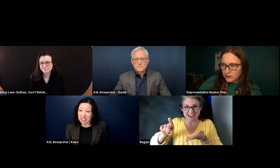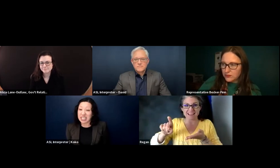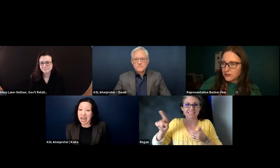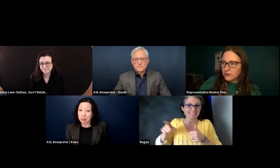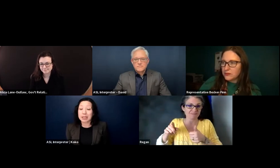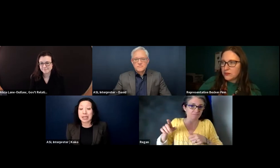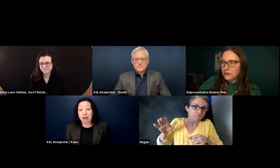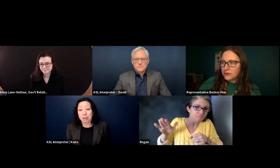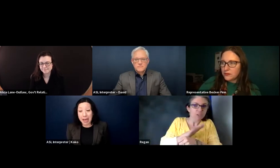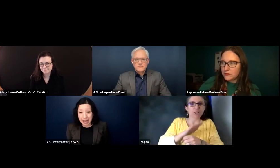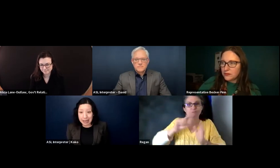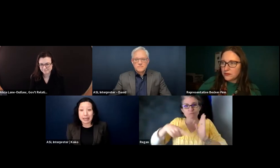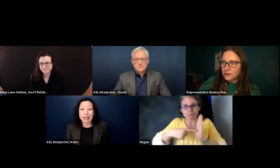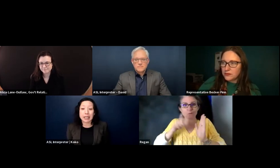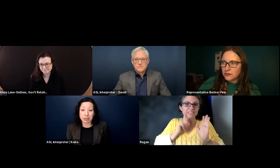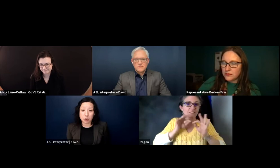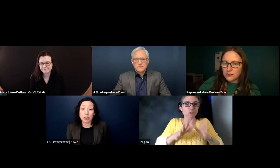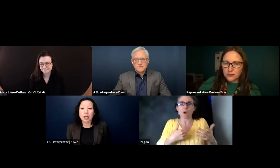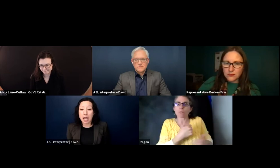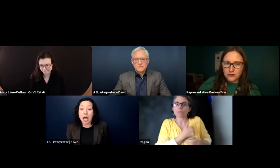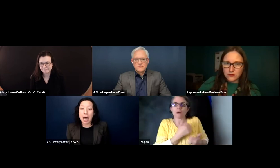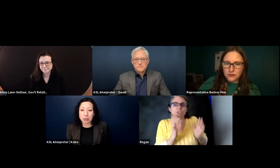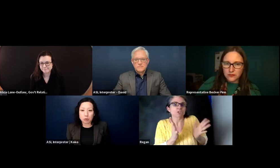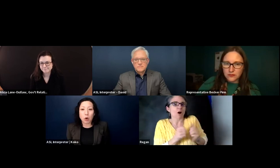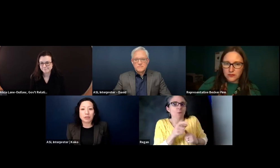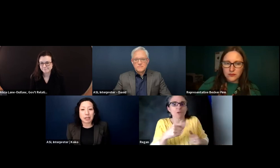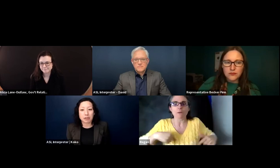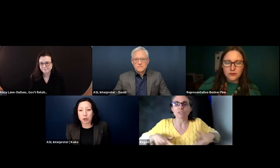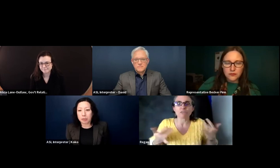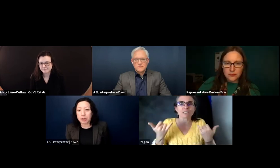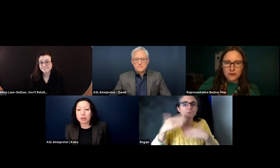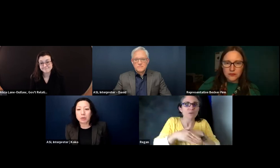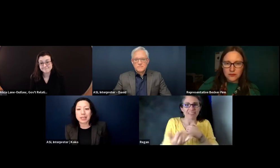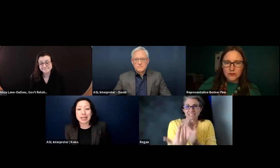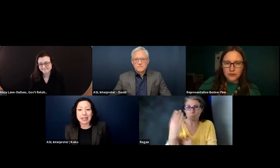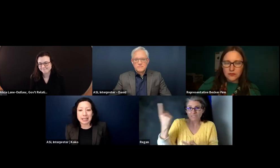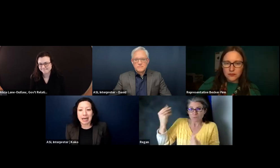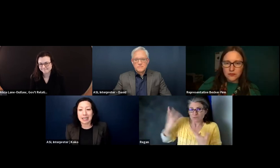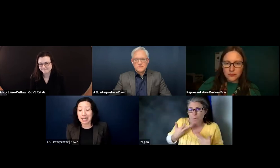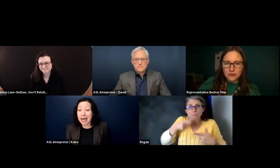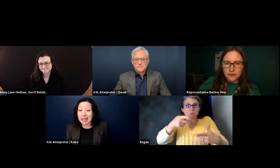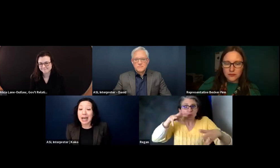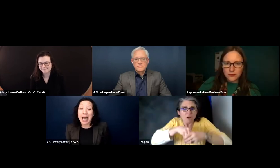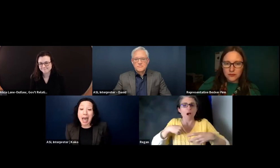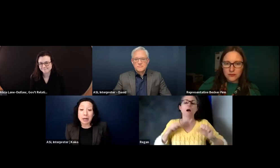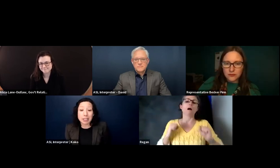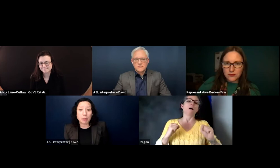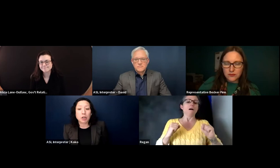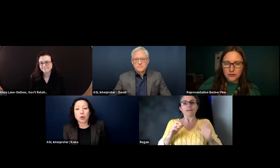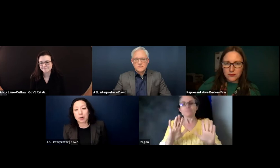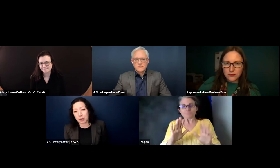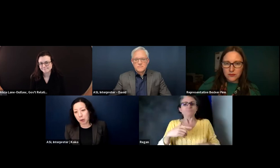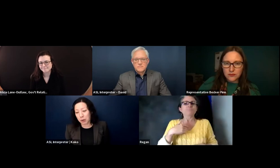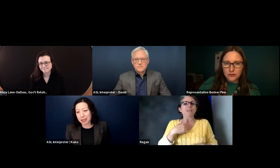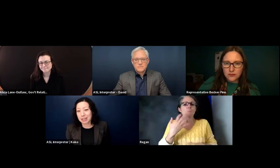time that actually happened to have a paid individual as a role of a deaf interpreter was in 1999. And it was